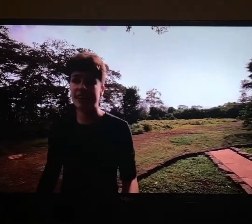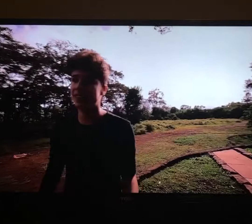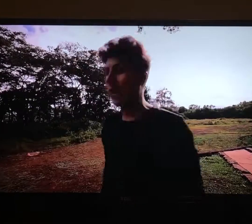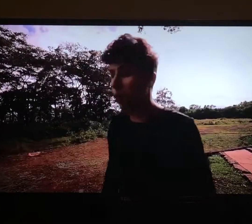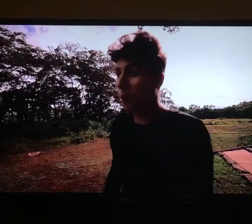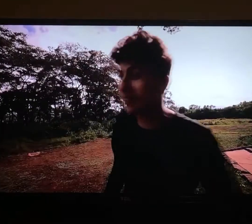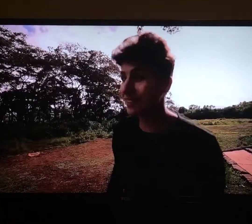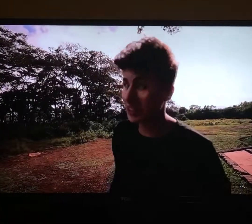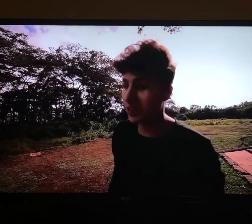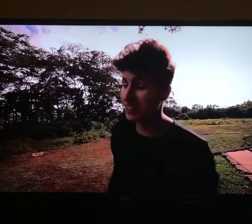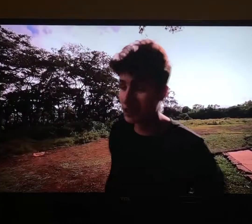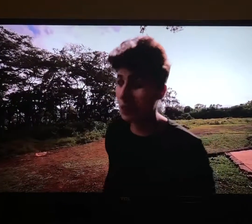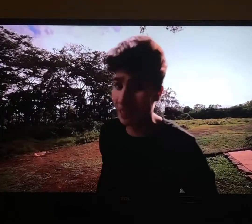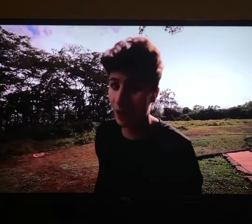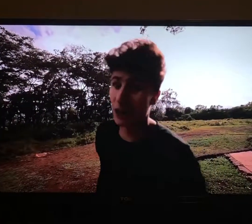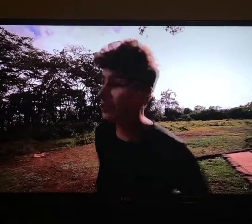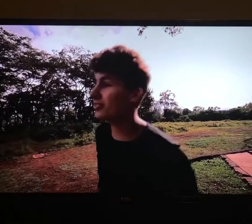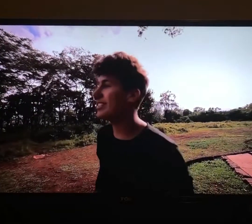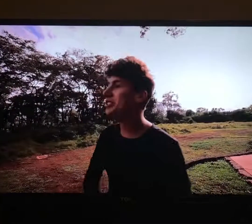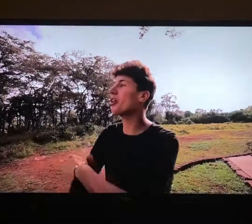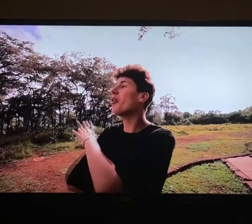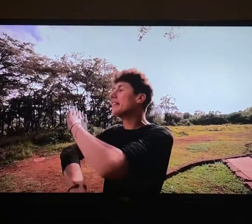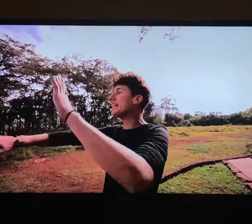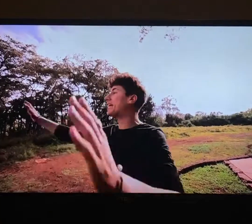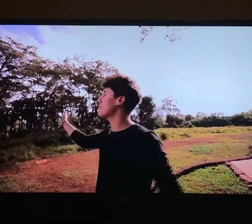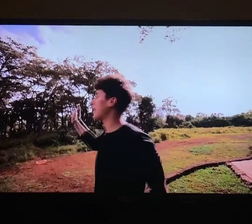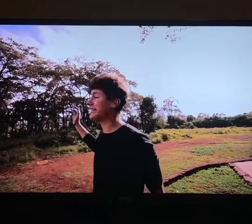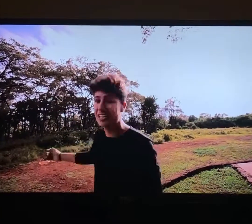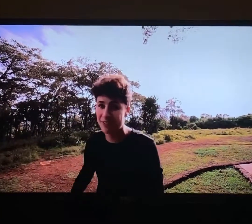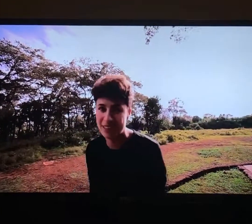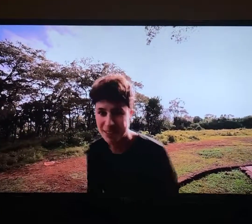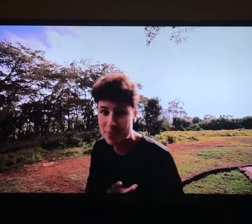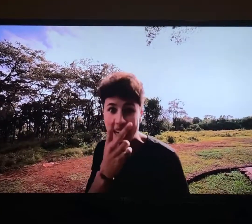YouTubers that I watch as well, but he's probably one of the easiest to understand by far.